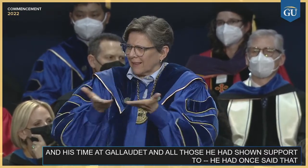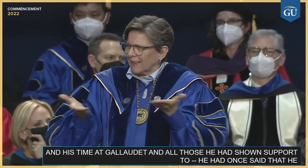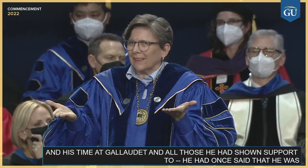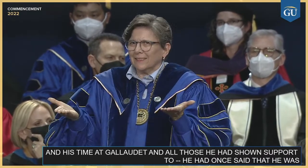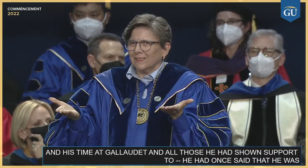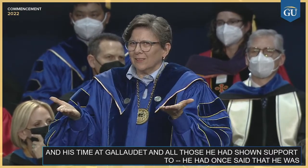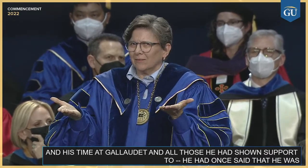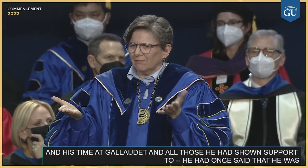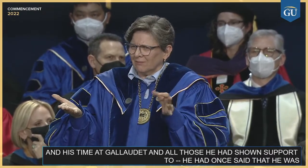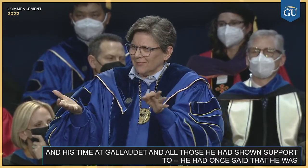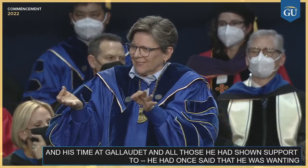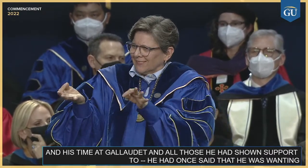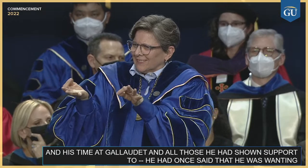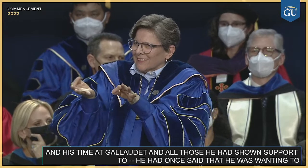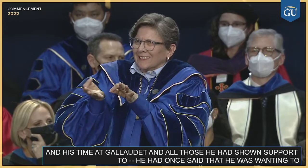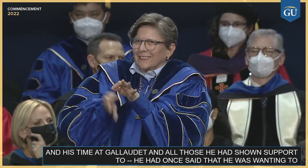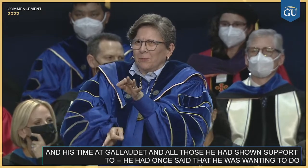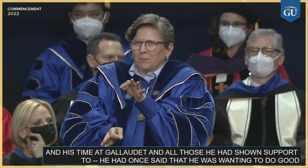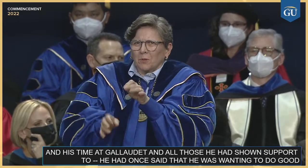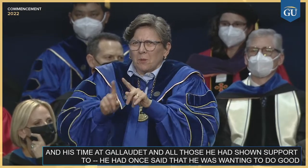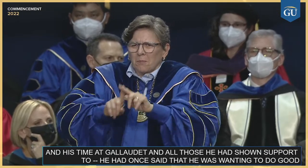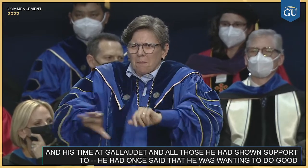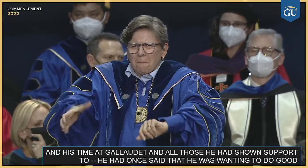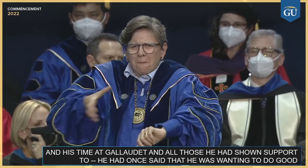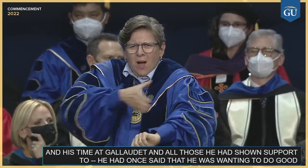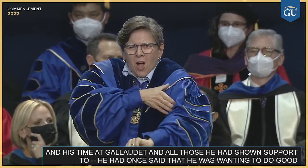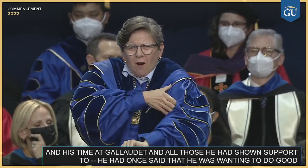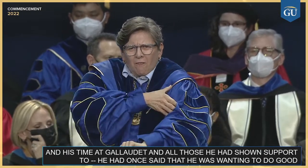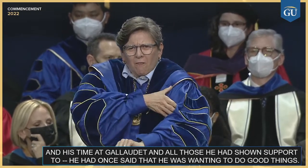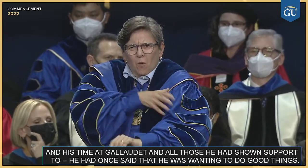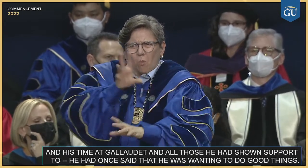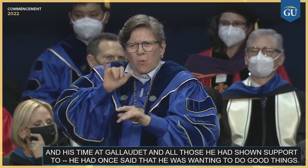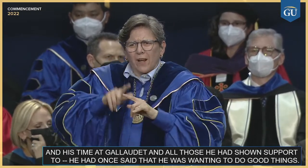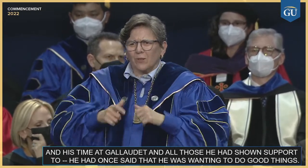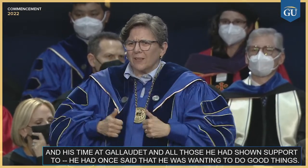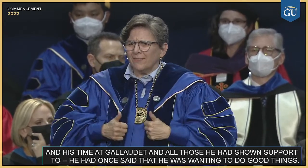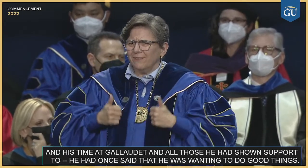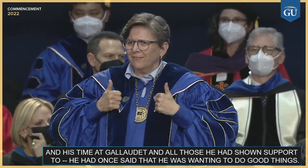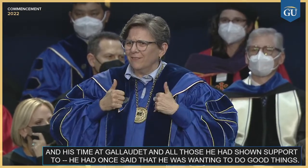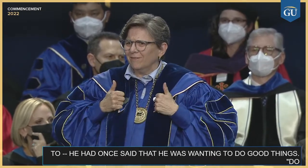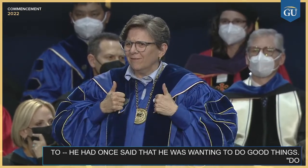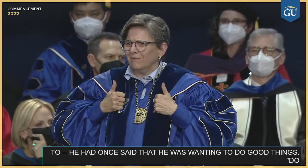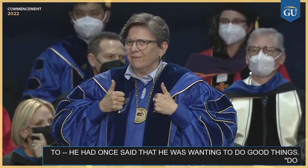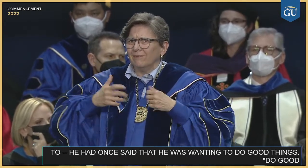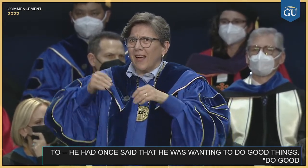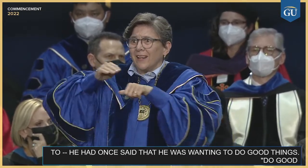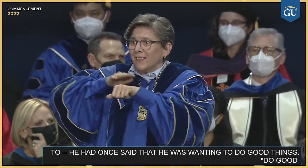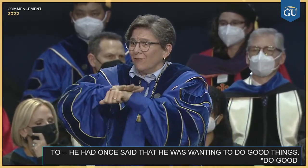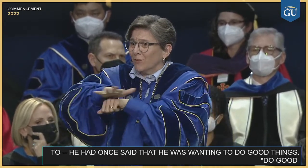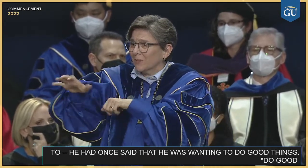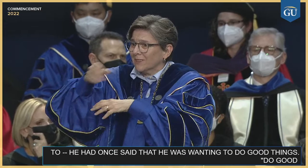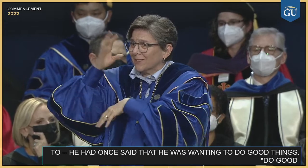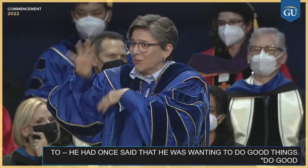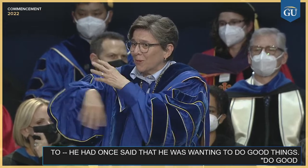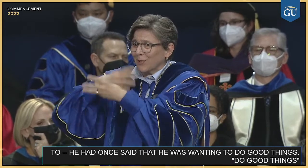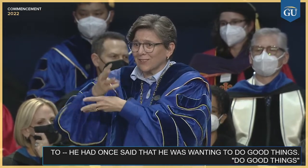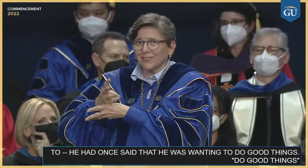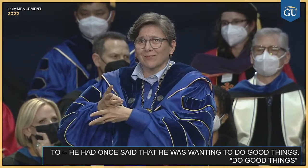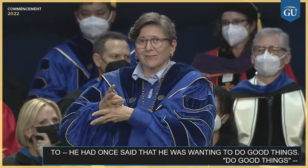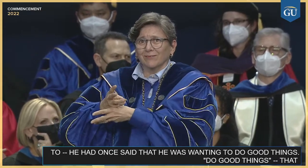Do good things. That is a simple yet powerful expression of the influence that we can have and how